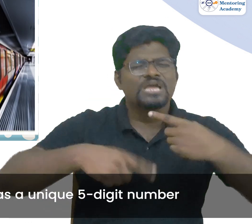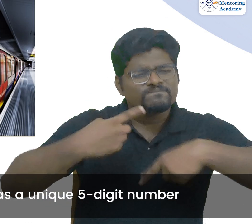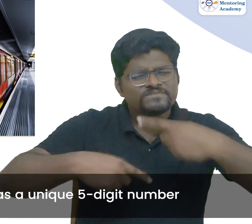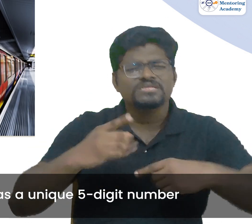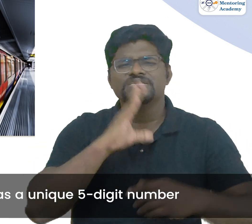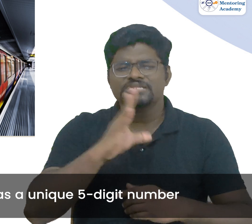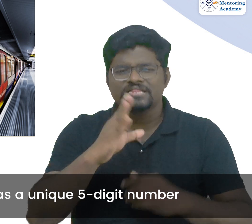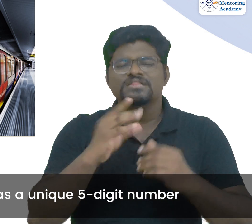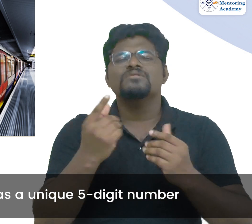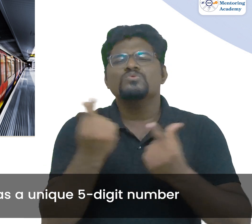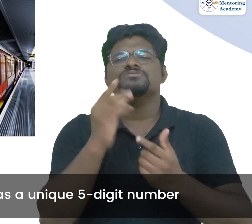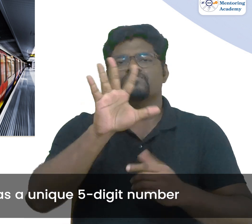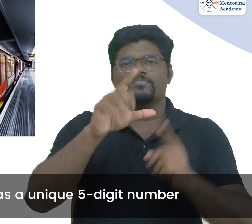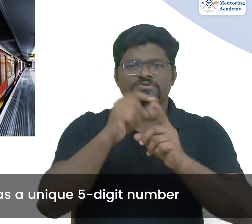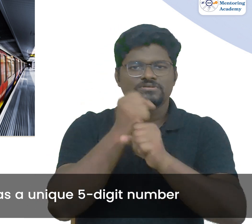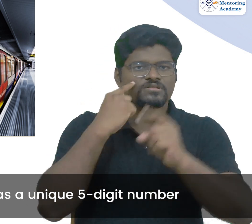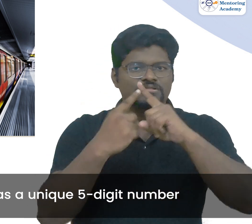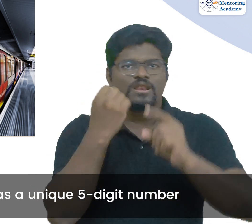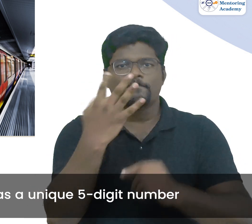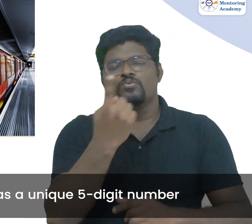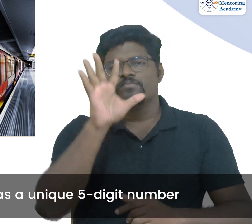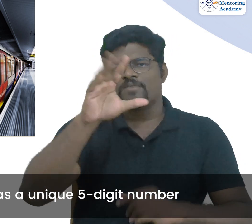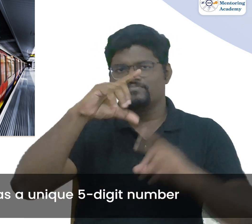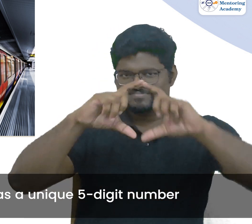Every train coach has a unique 5-digit number.